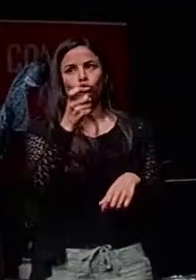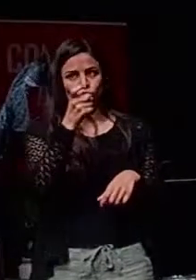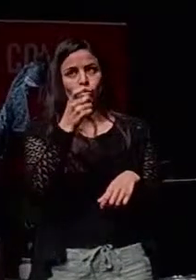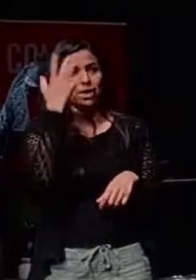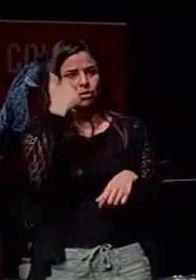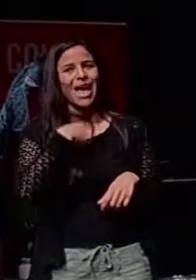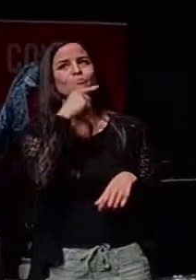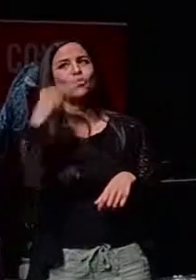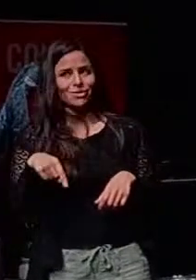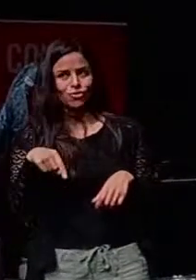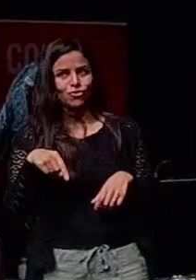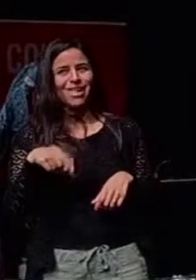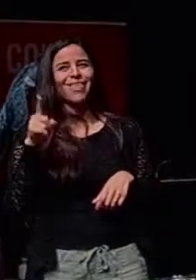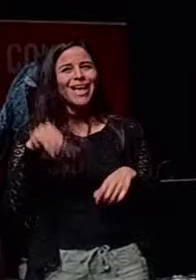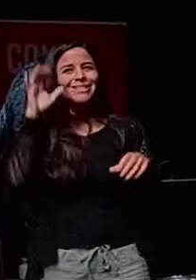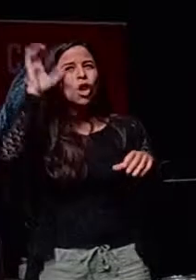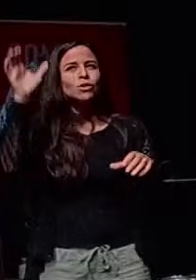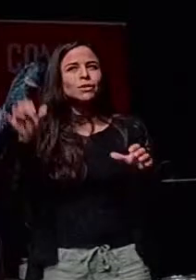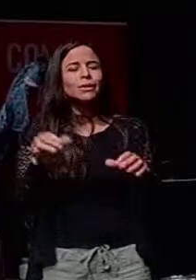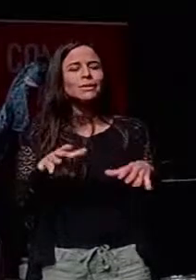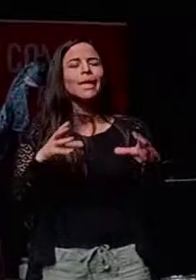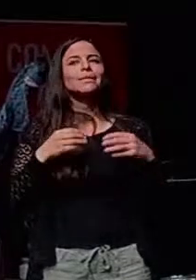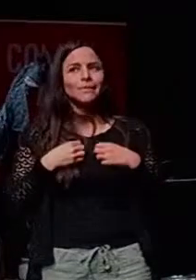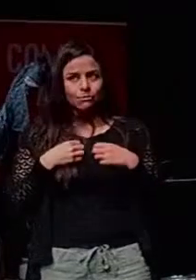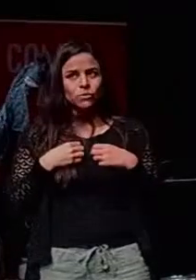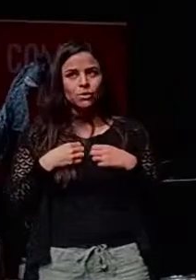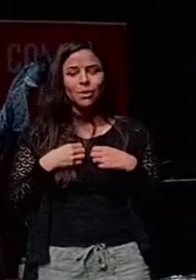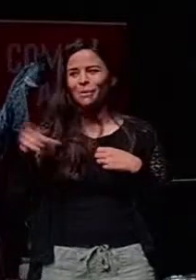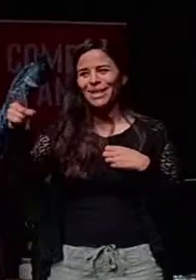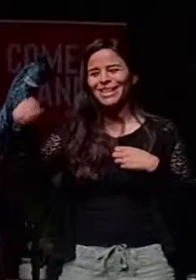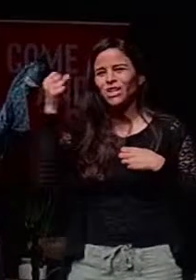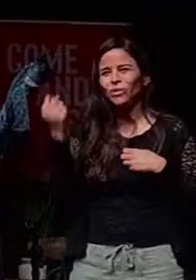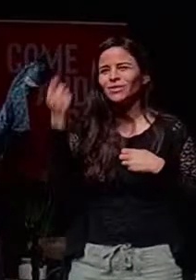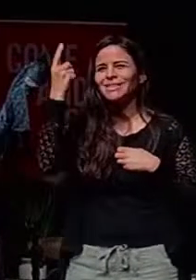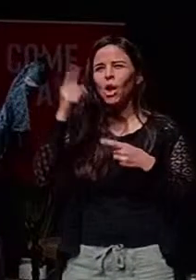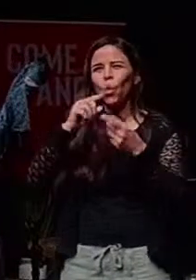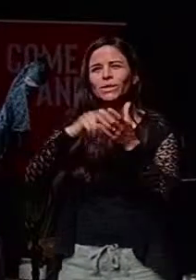acceptable, but at the same time, they're not necessarily even know what it means to be Christian.